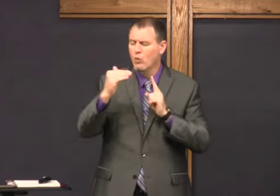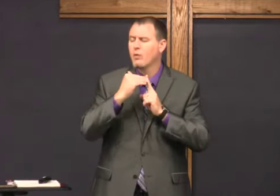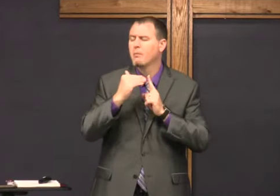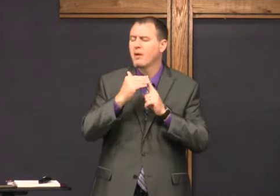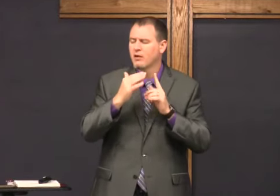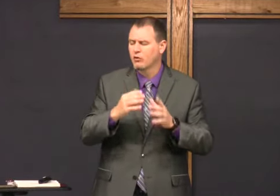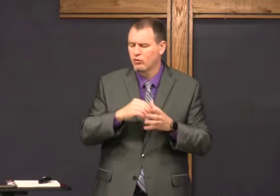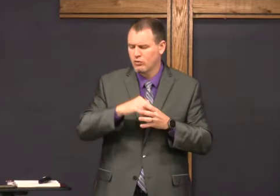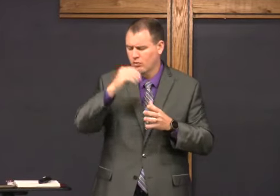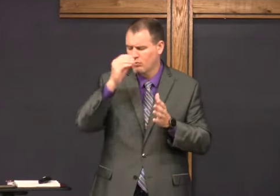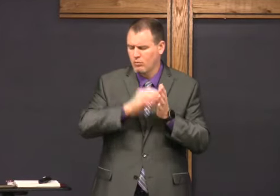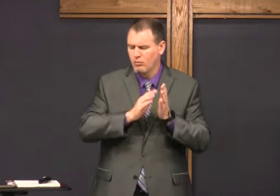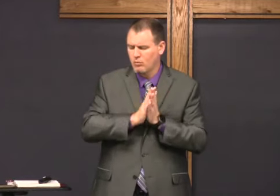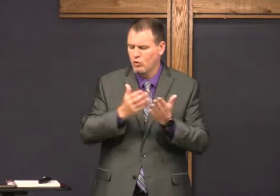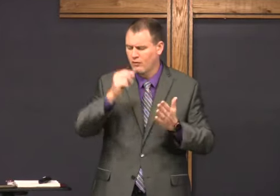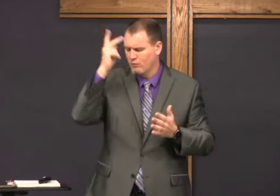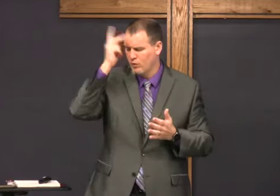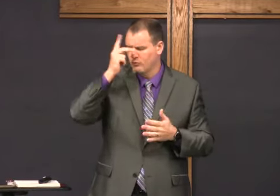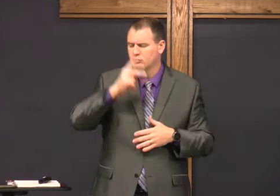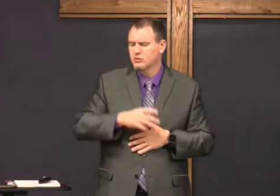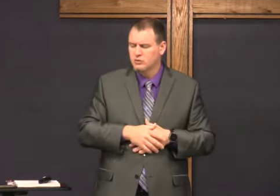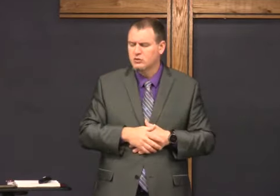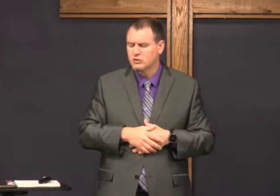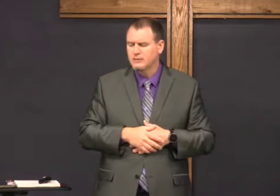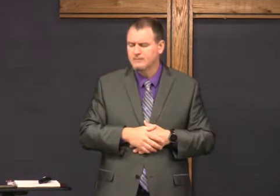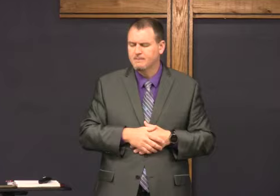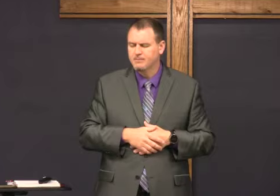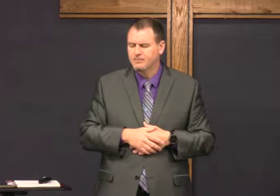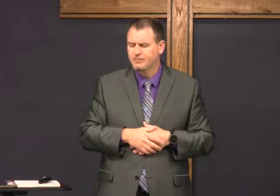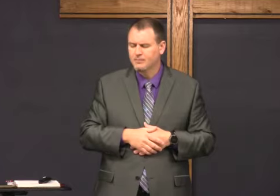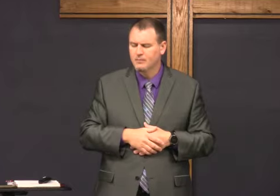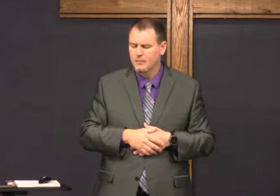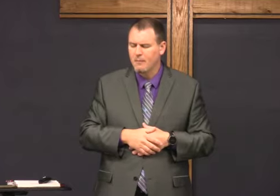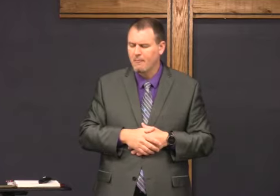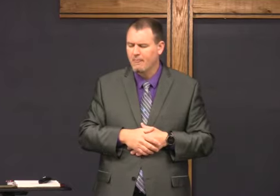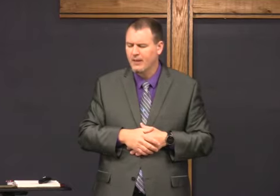in heaven, remind us from the book of Proverbs